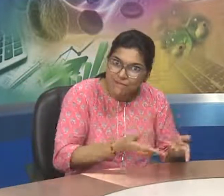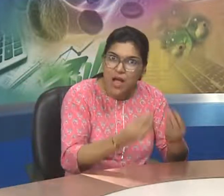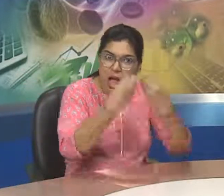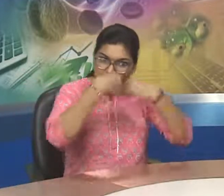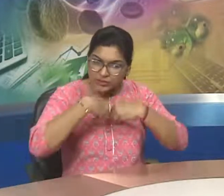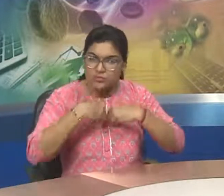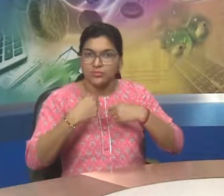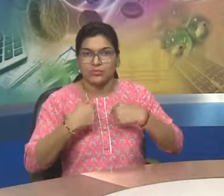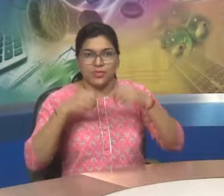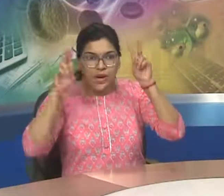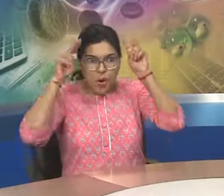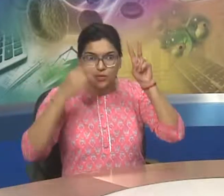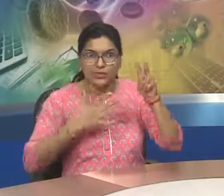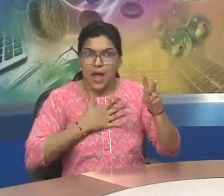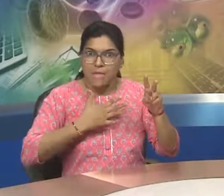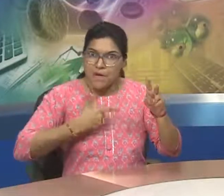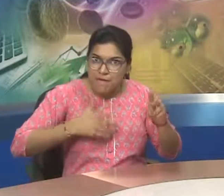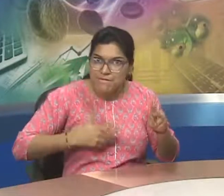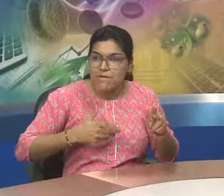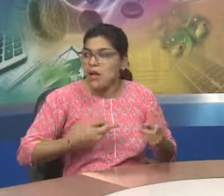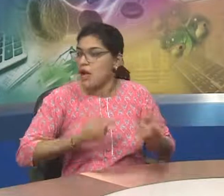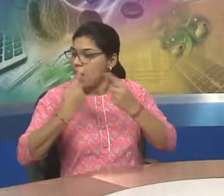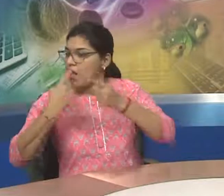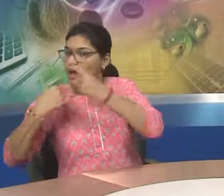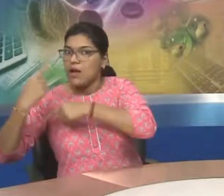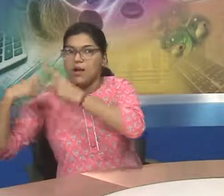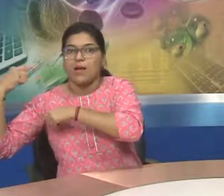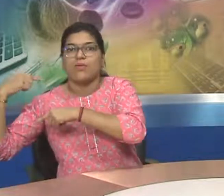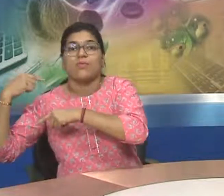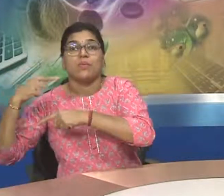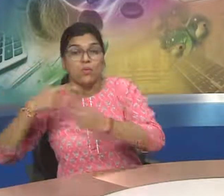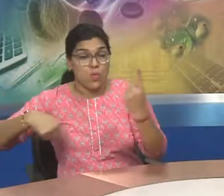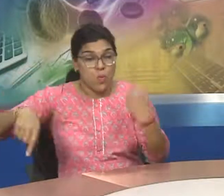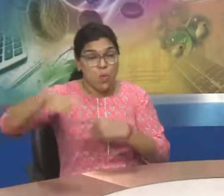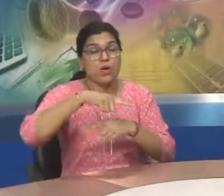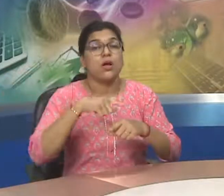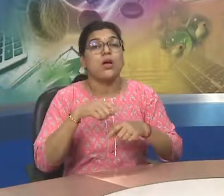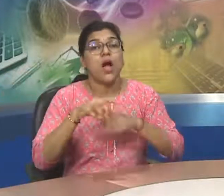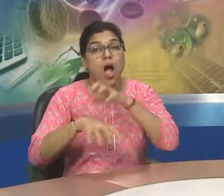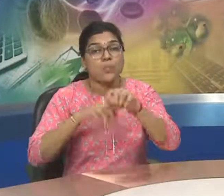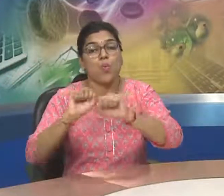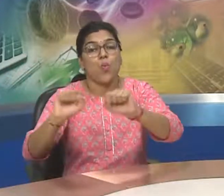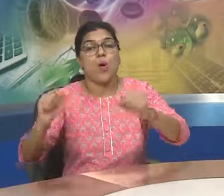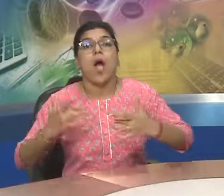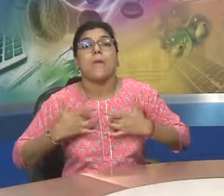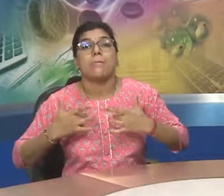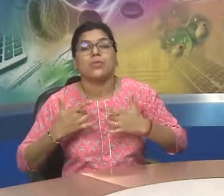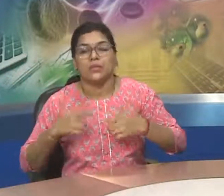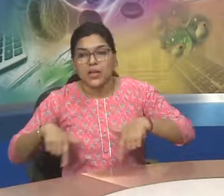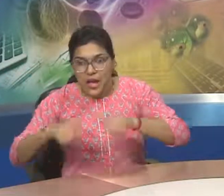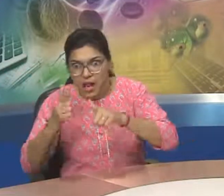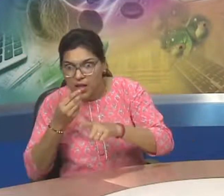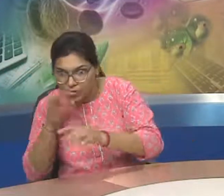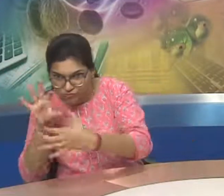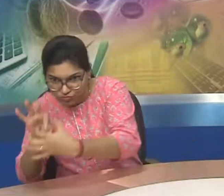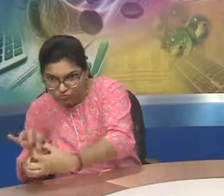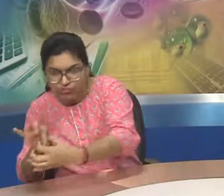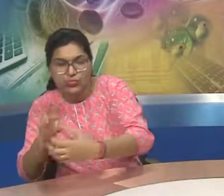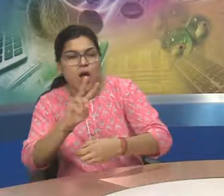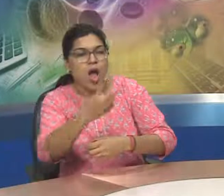fox eats rabbit and the lion eats fox. This is the food chain in which entire